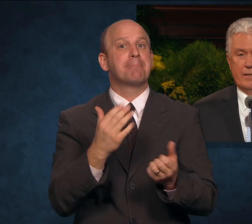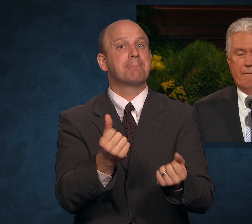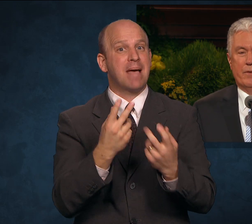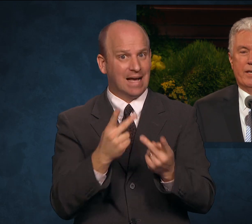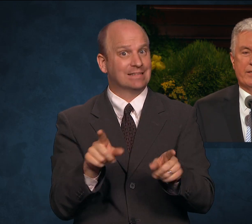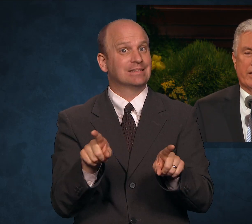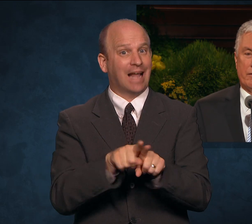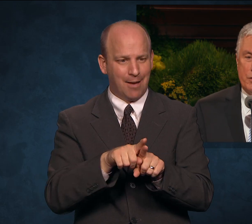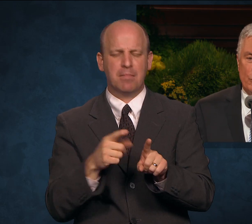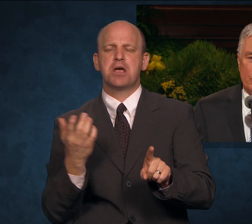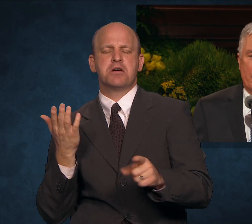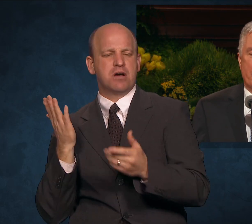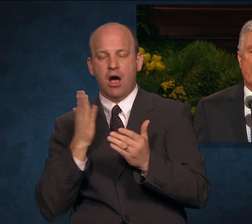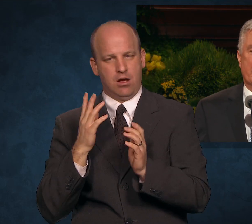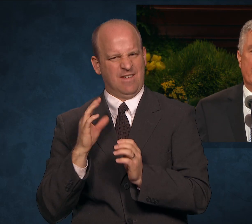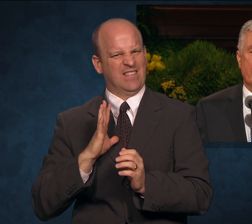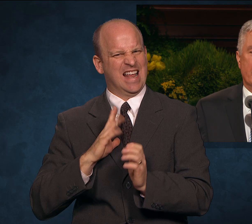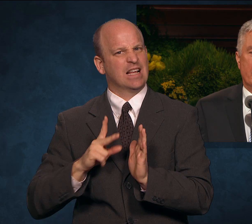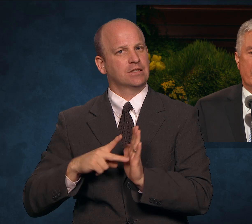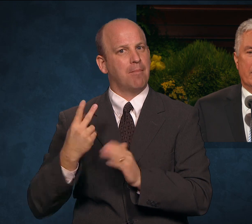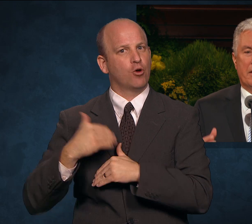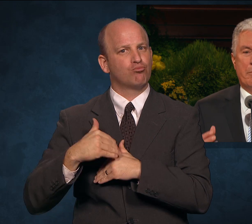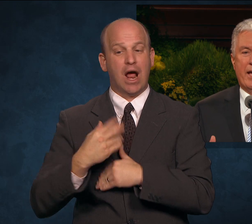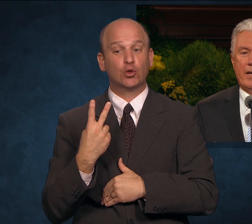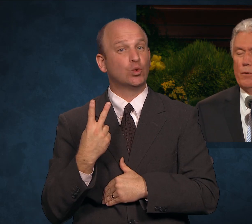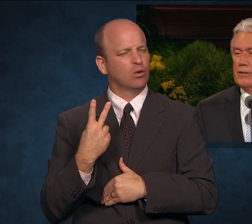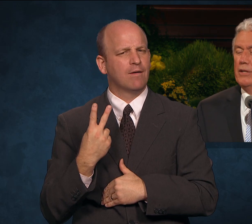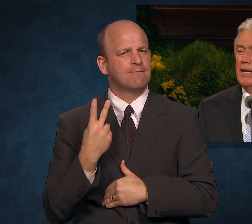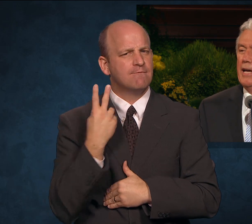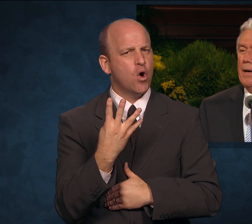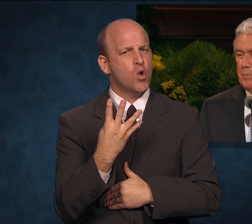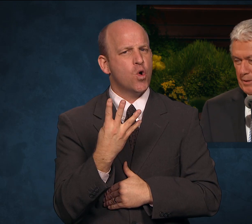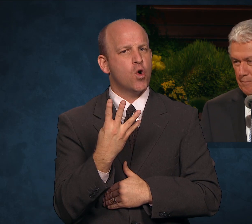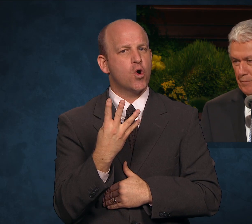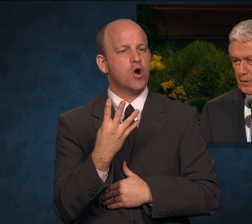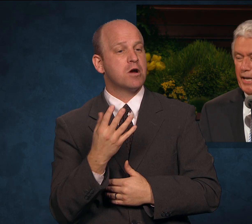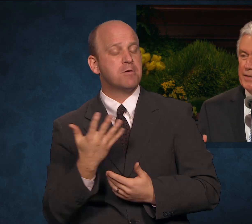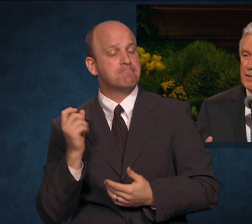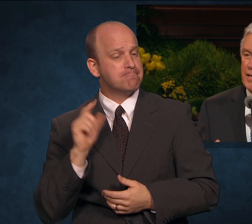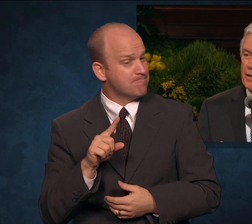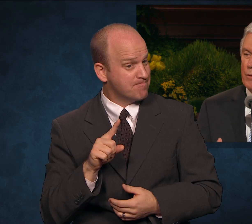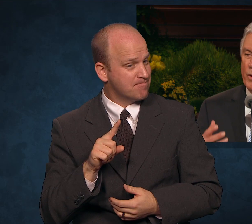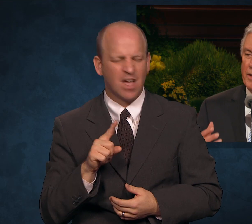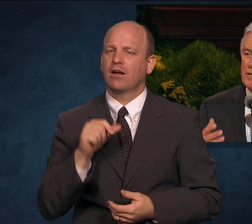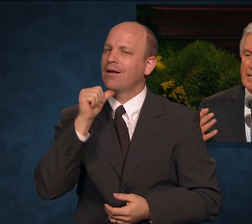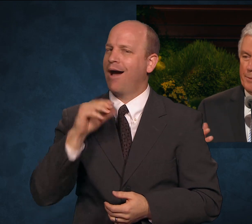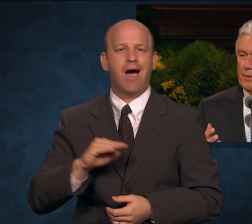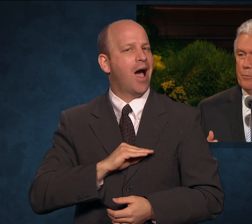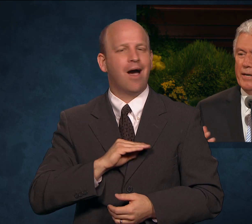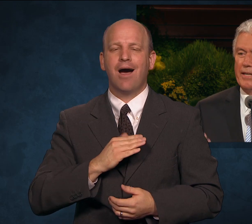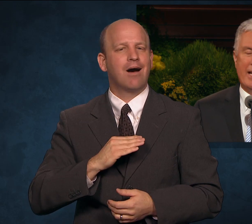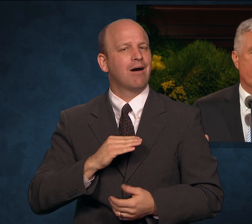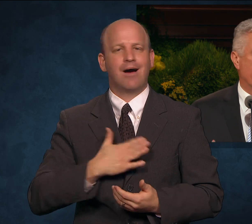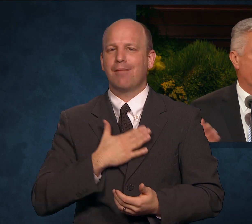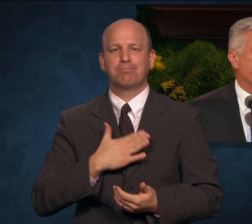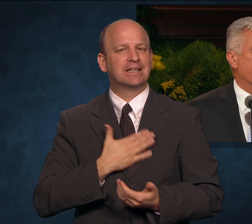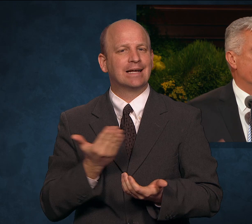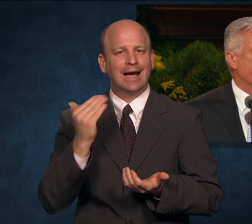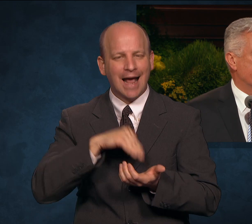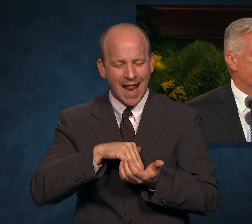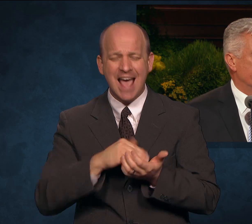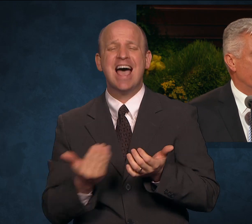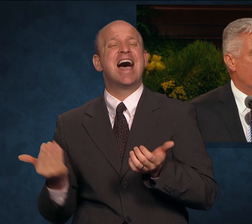slices instead of two but still the man was not happy the next day the waiter doubled the bread again